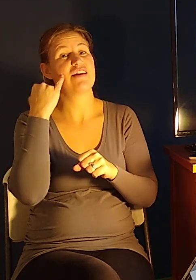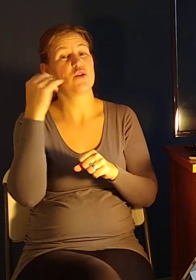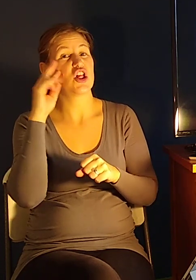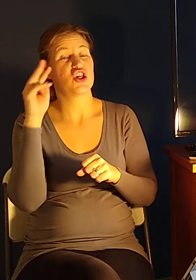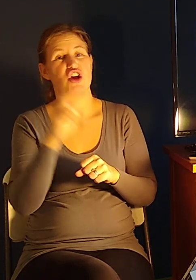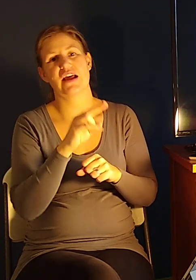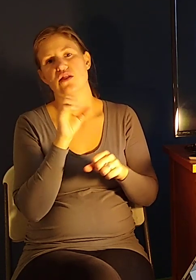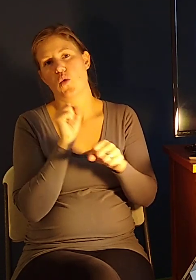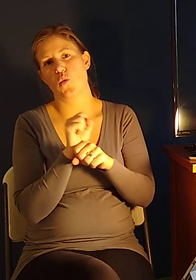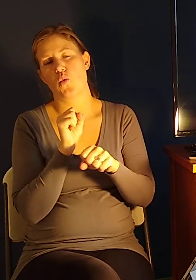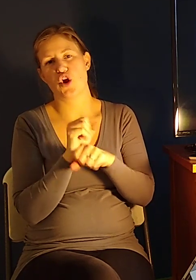work over on the right,